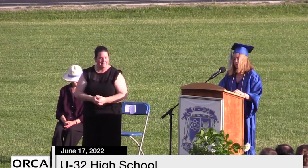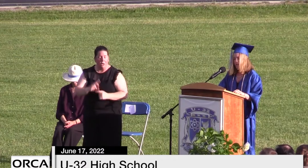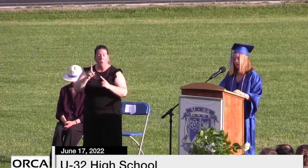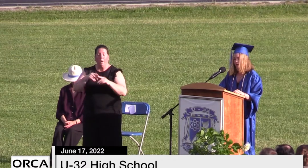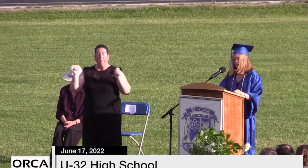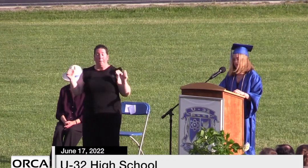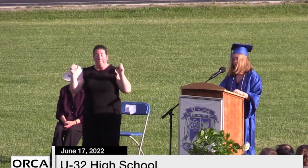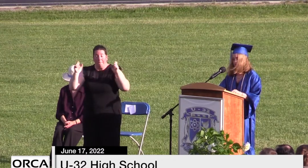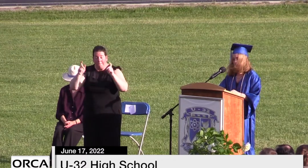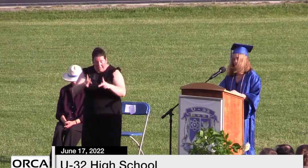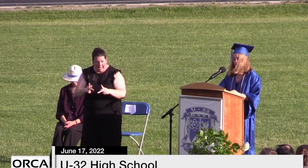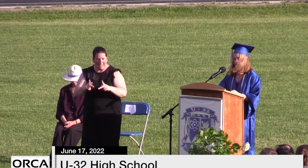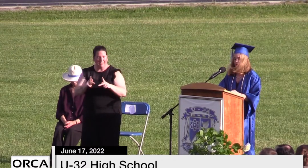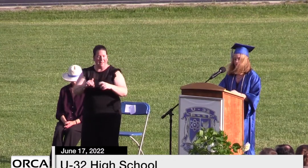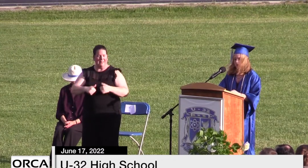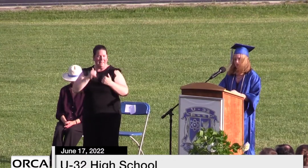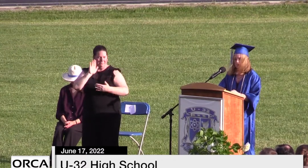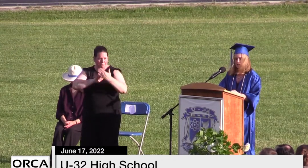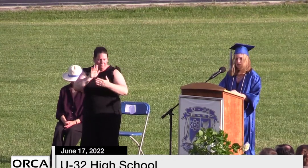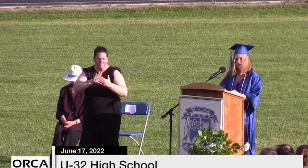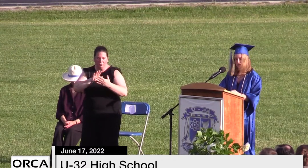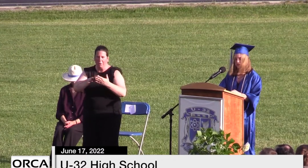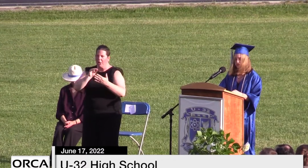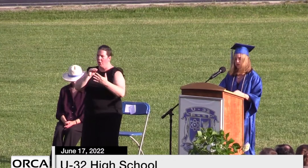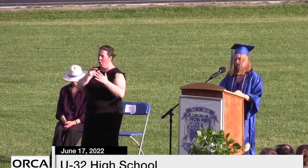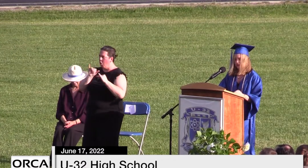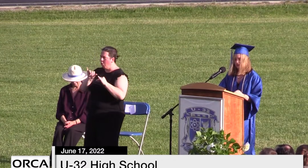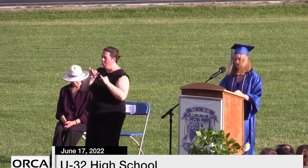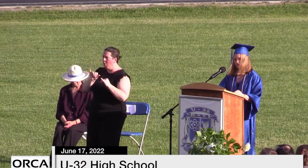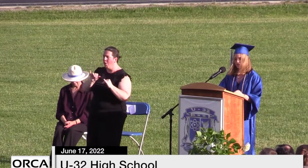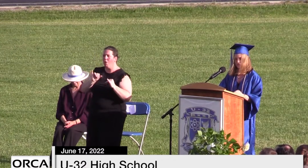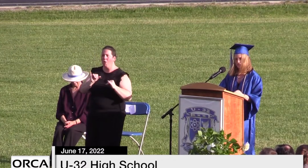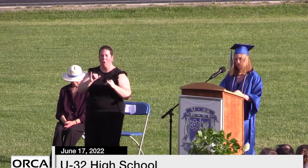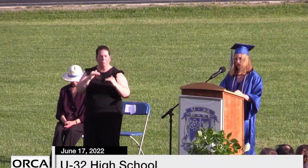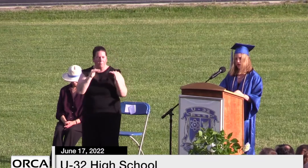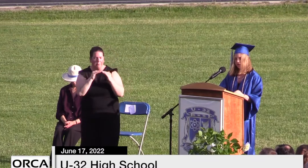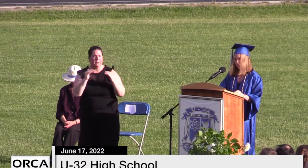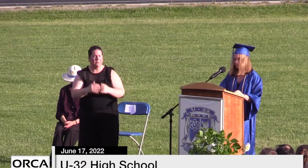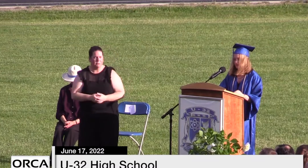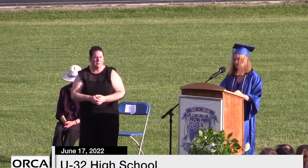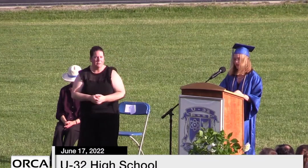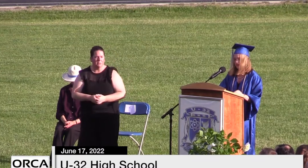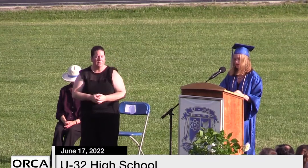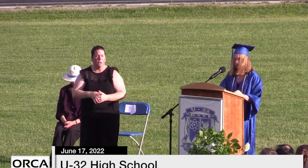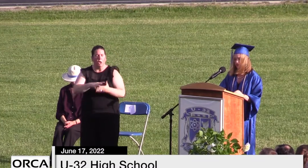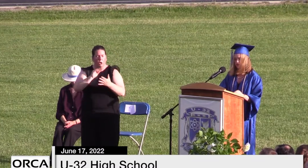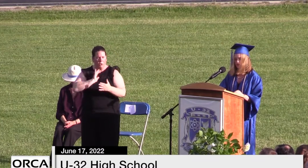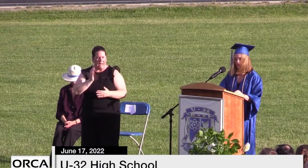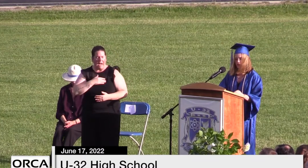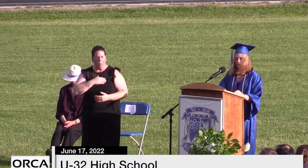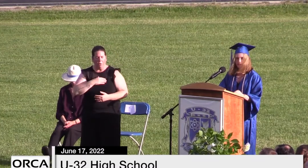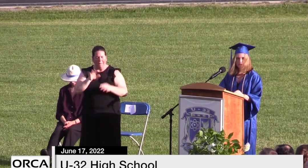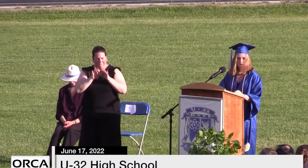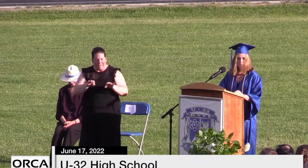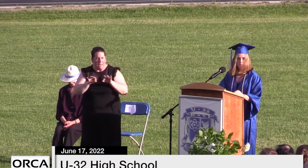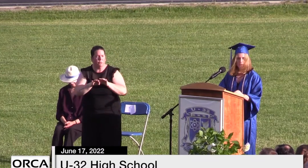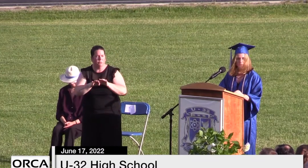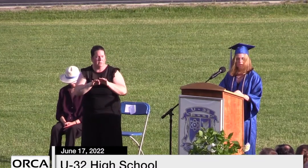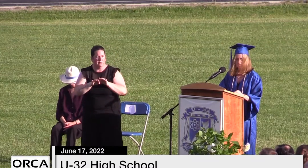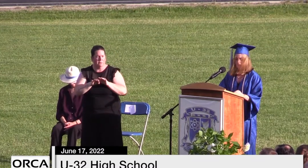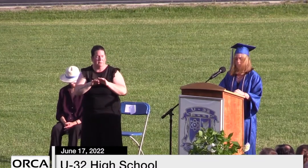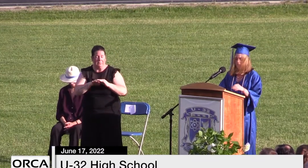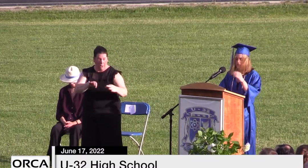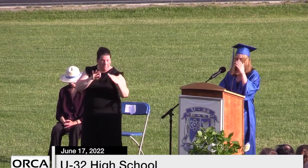back, we continued to learn about our peers, to stand up for our values, to define or redefine ourselves. Things have not